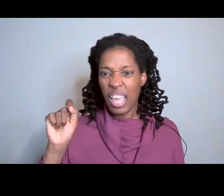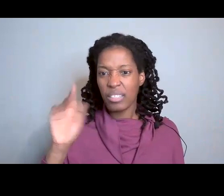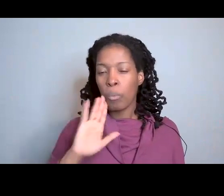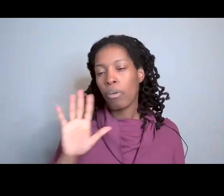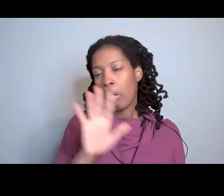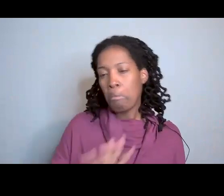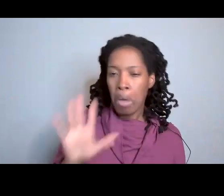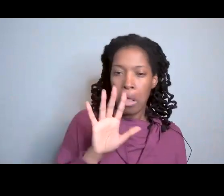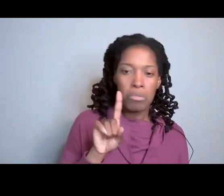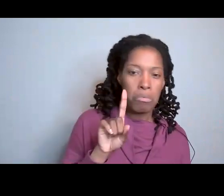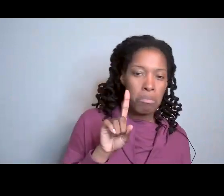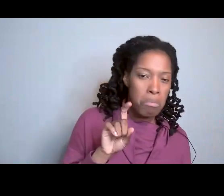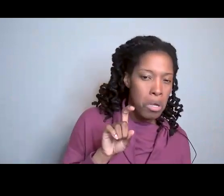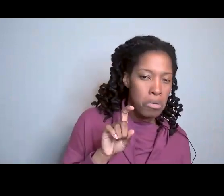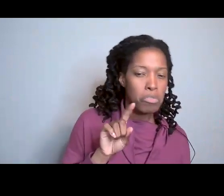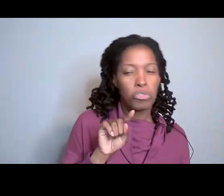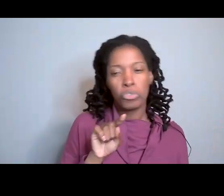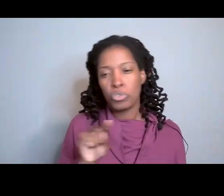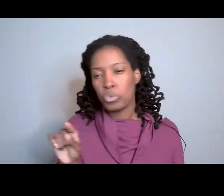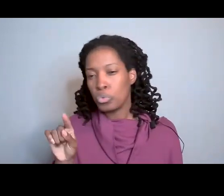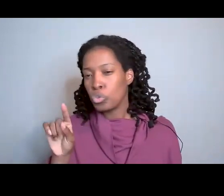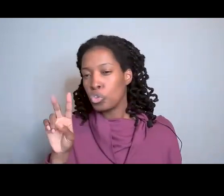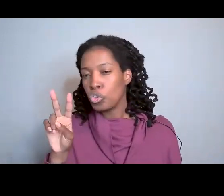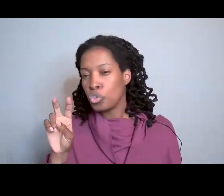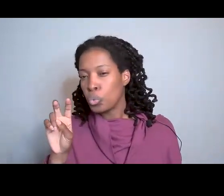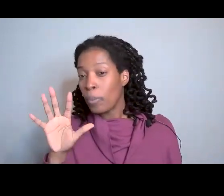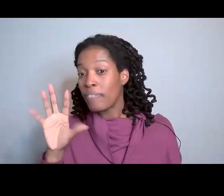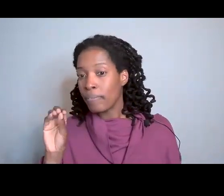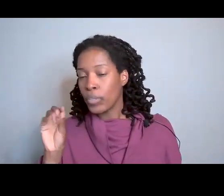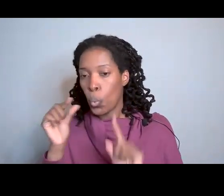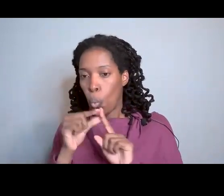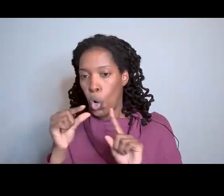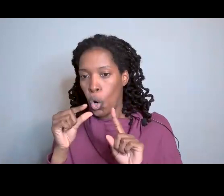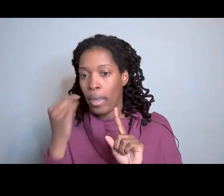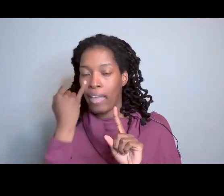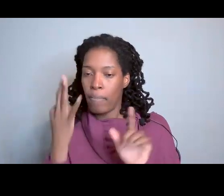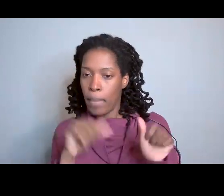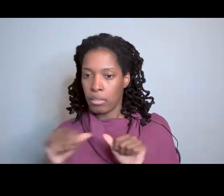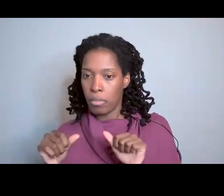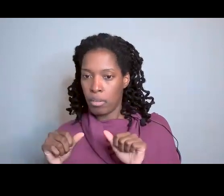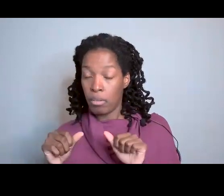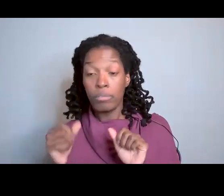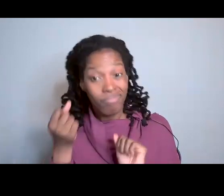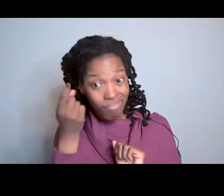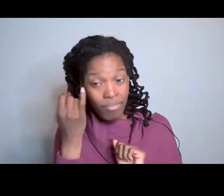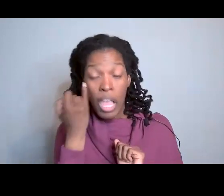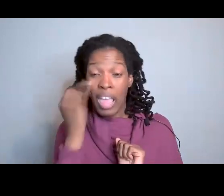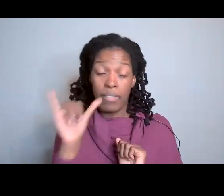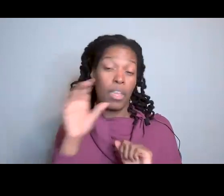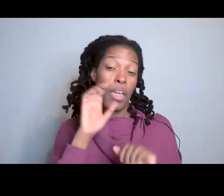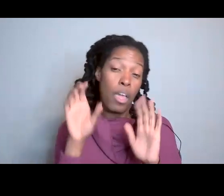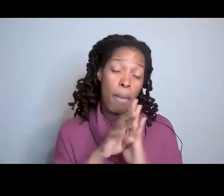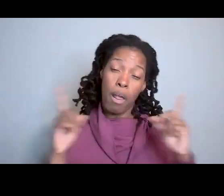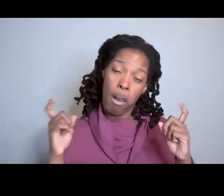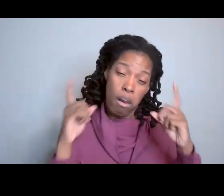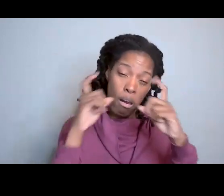to 250 words if possible. But again, if you have a very complex image that has charts on